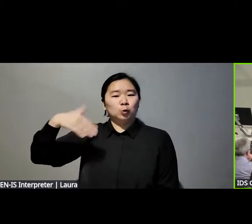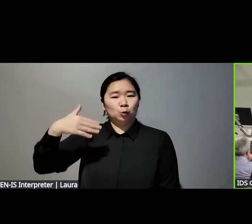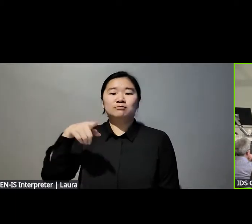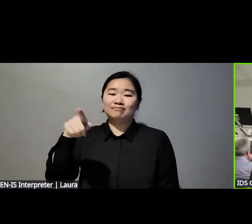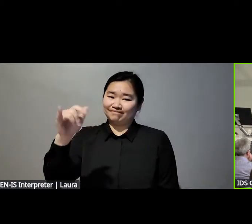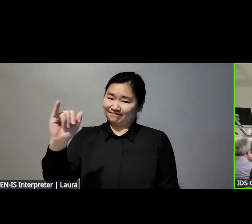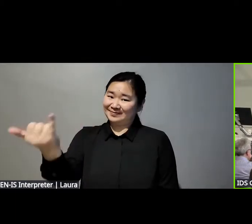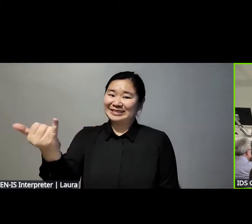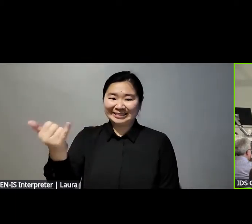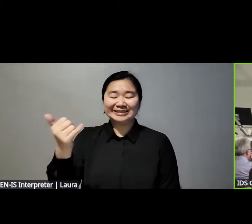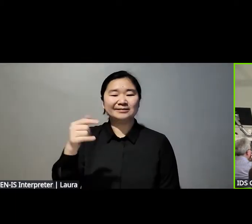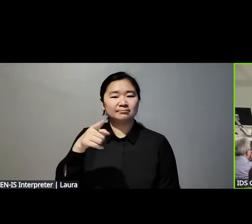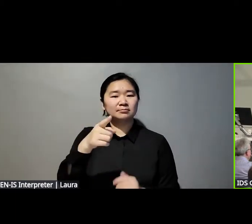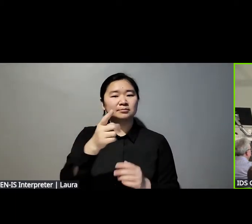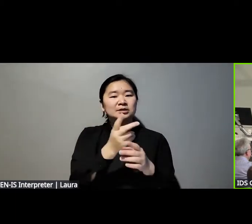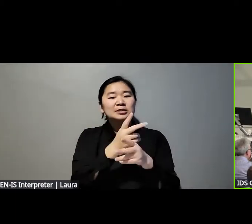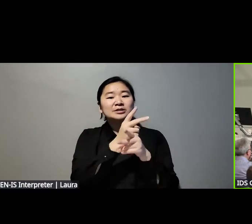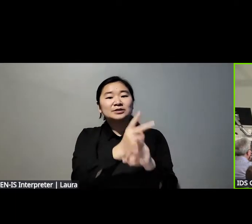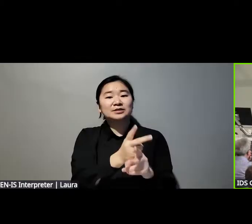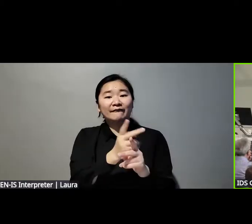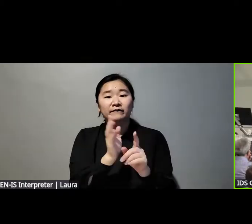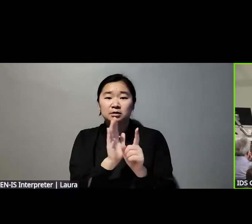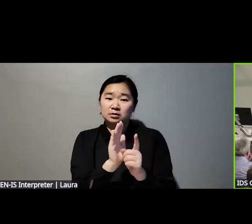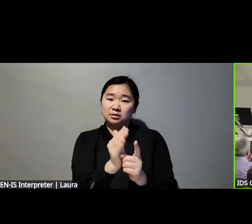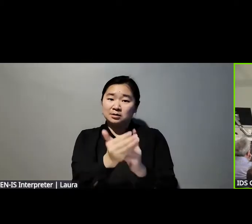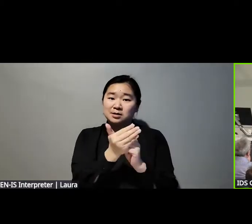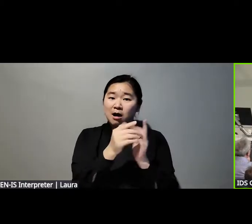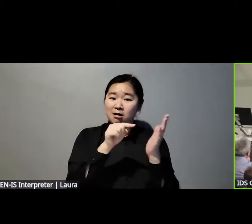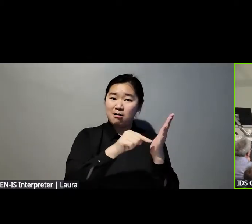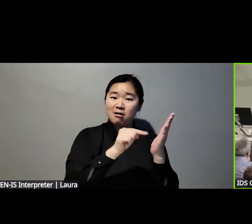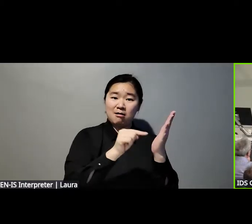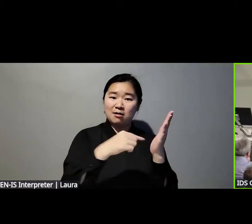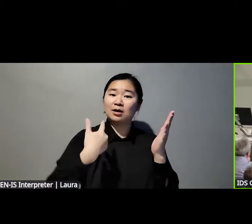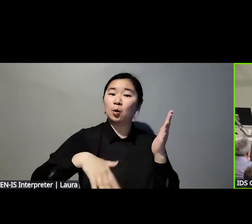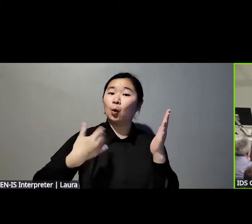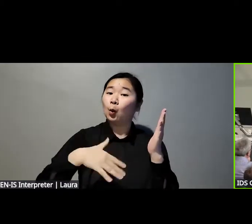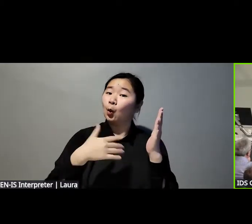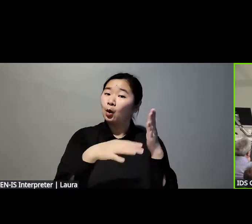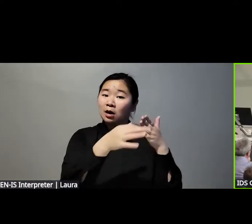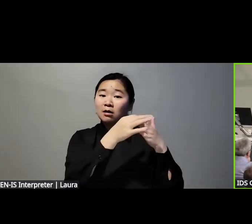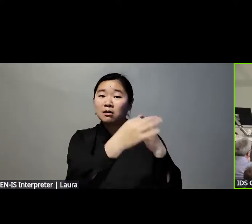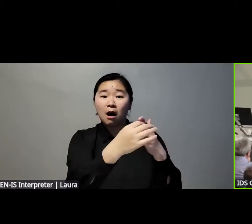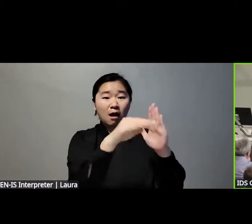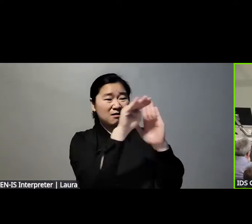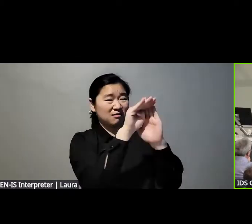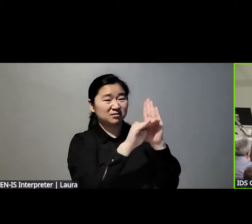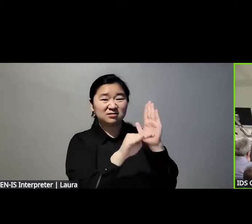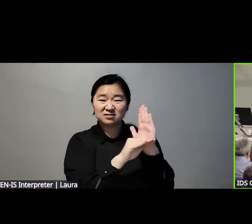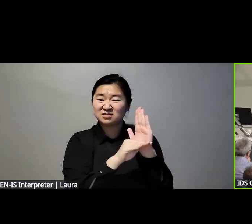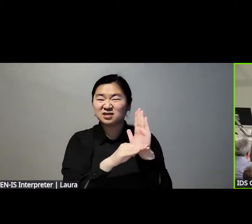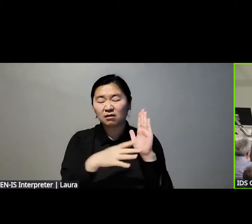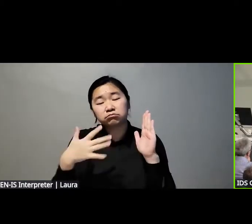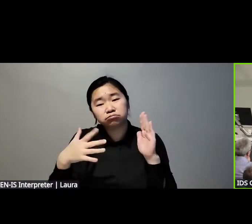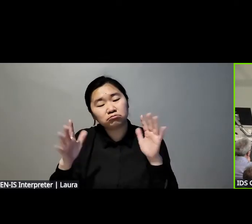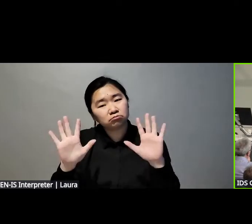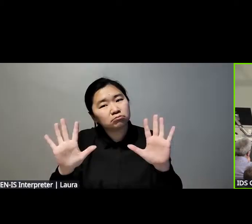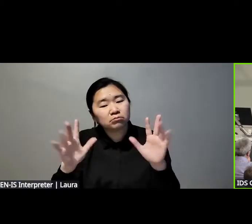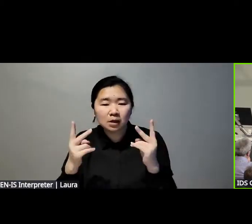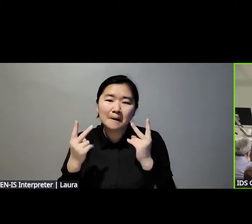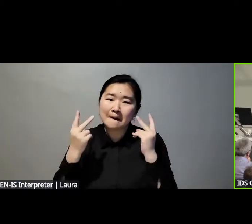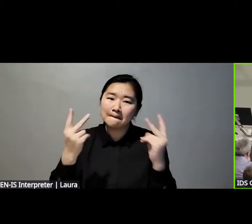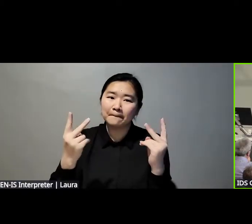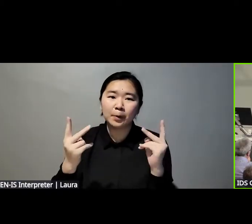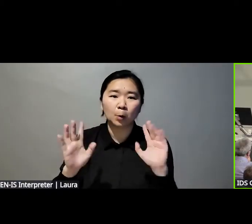is Gayatri Sekar. Gayatri is a senior officer on learning, community engagement at IDA,